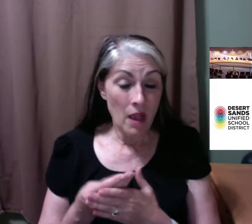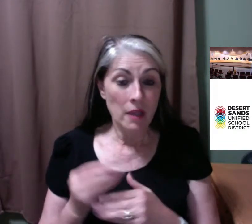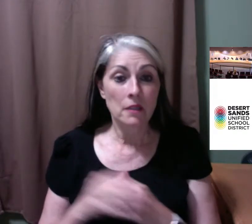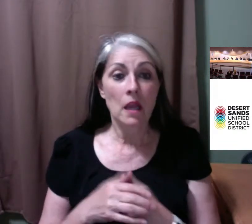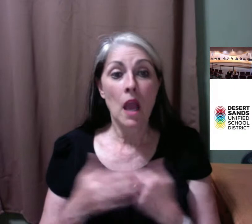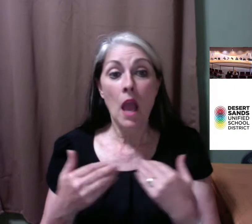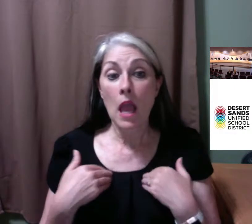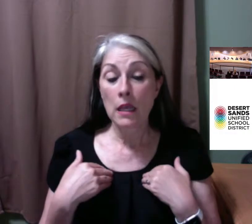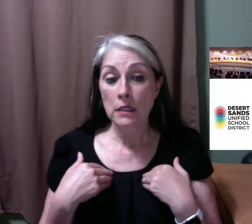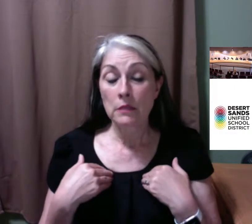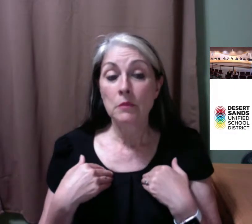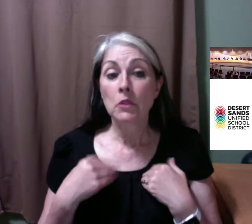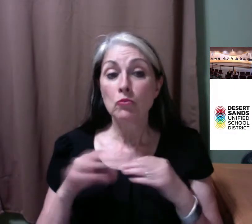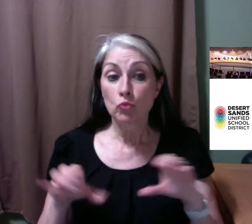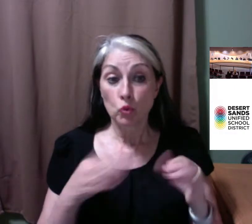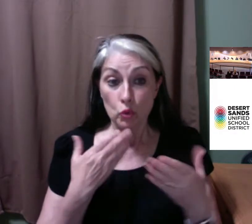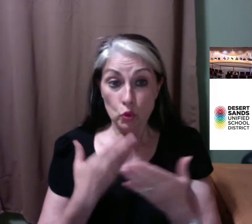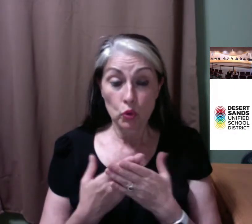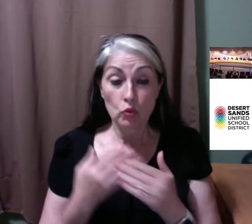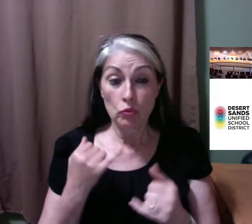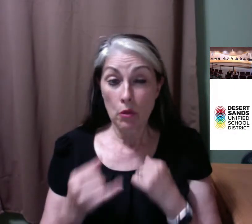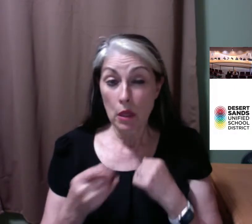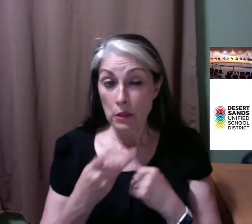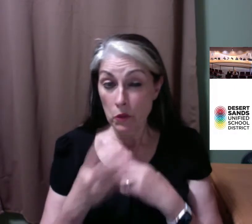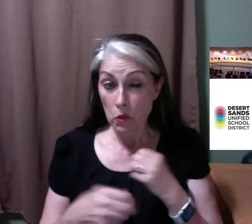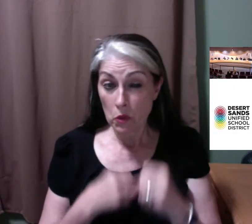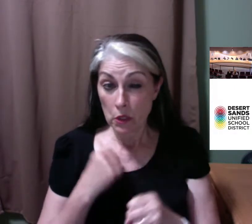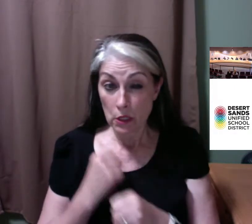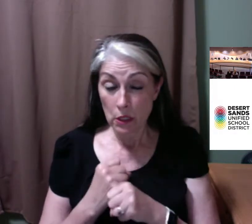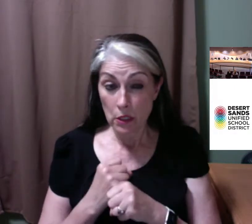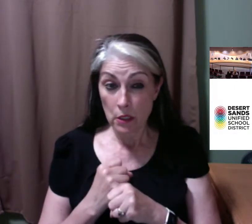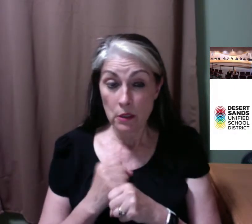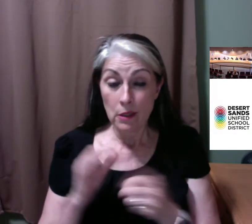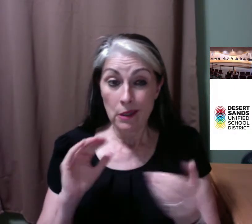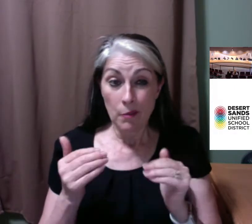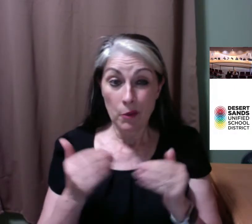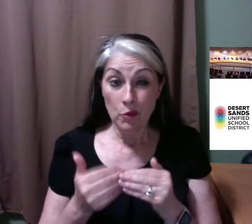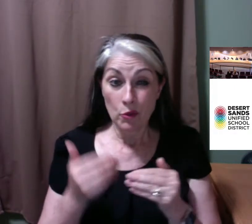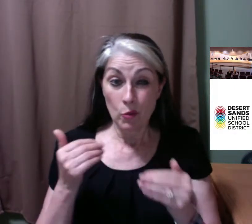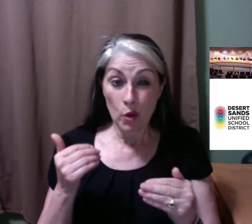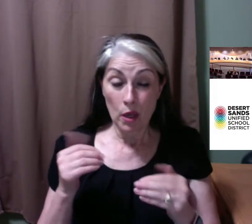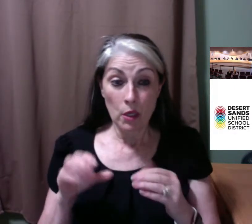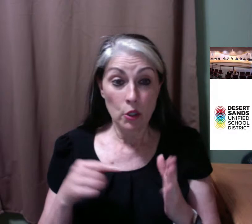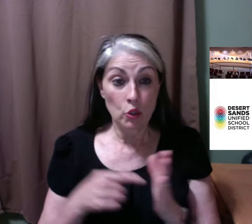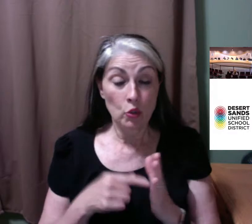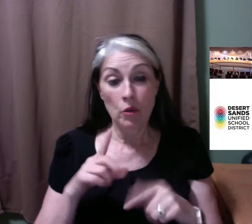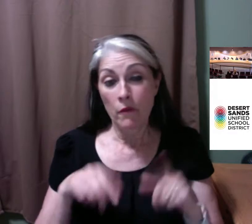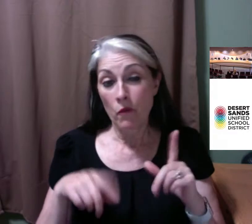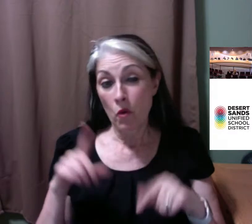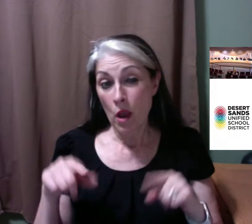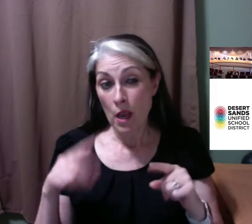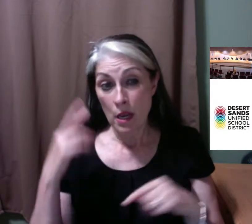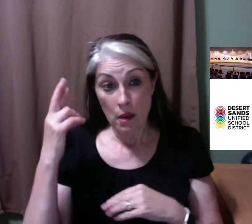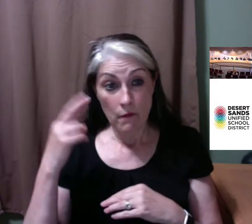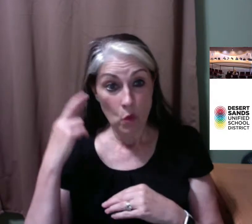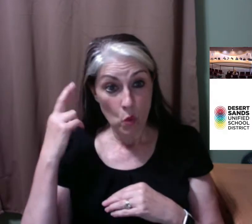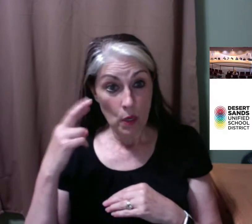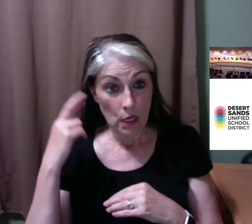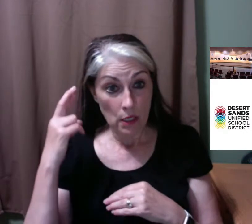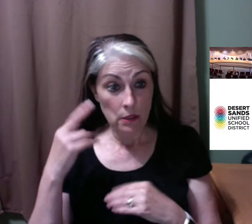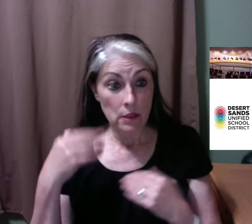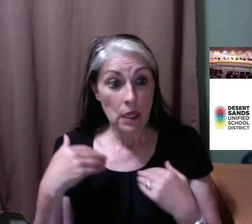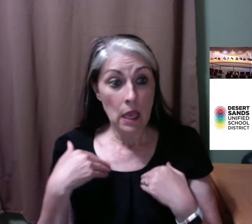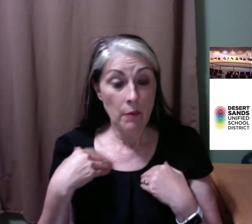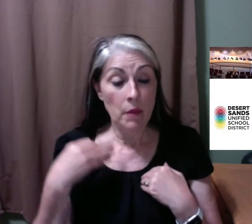has been performing well over the last couple years than it has in previous years, and that's due to a variety of reasons that have